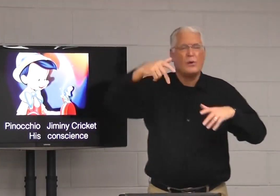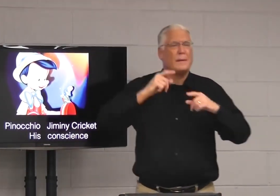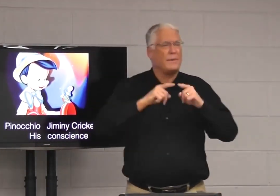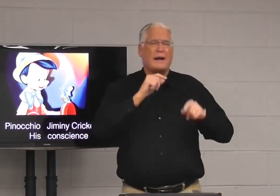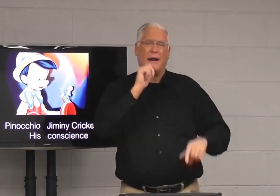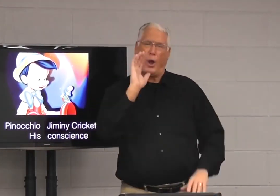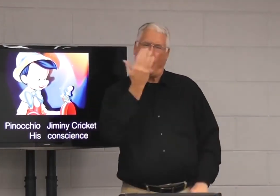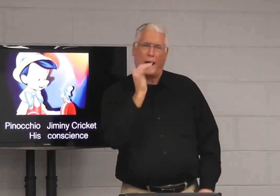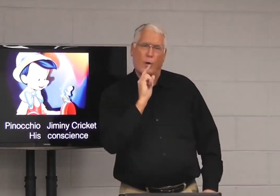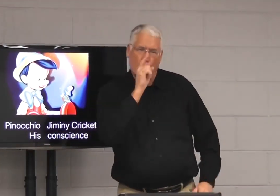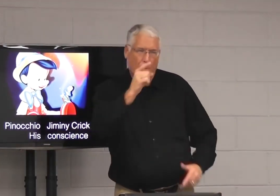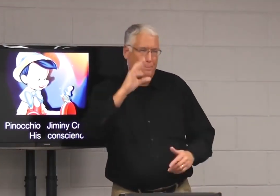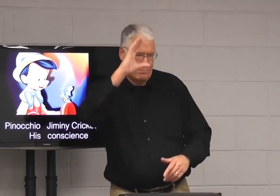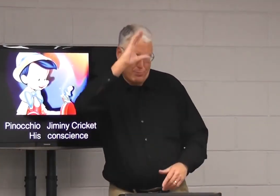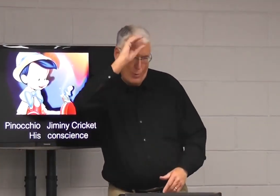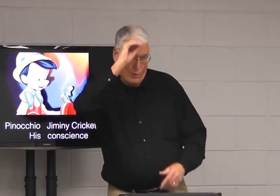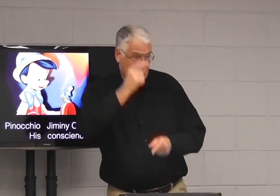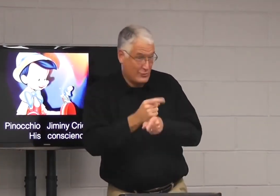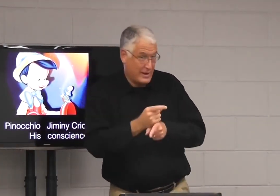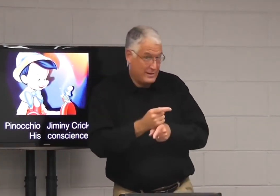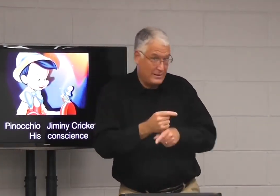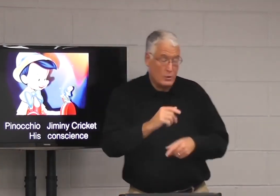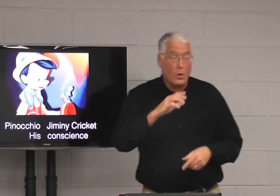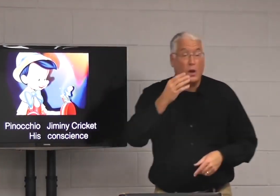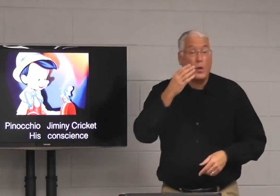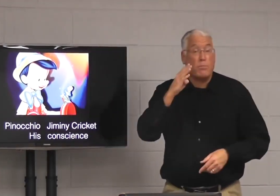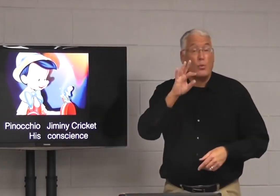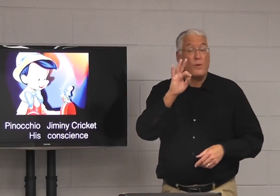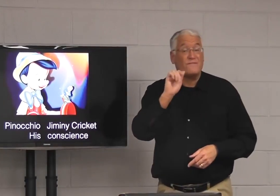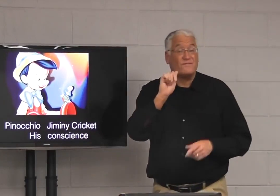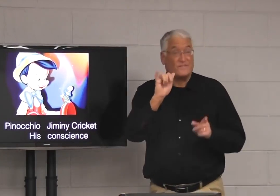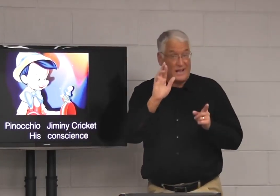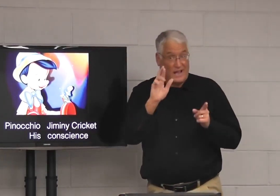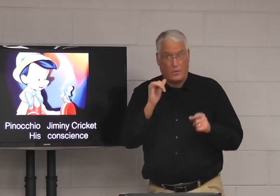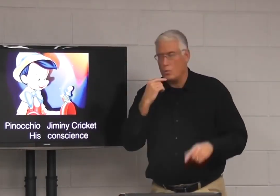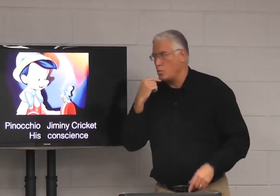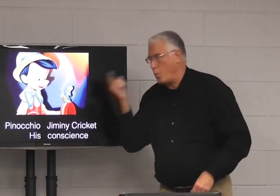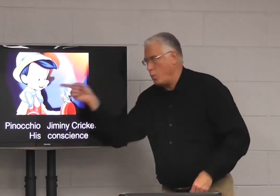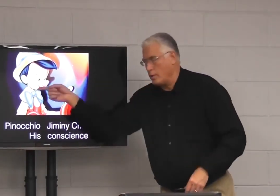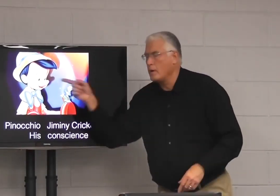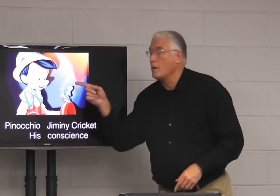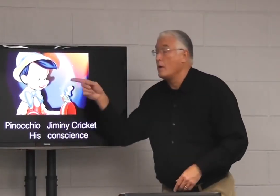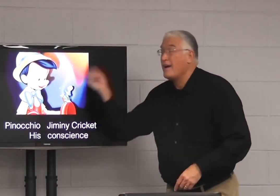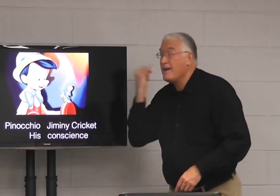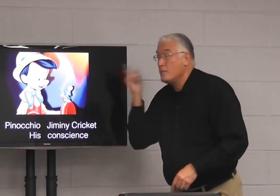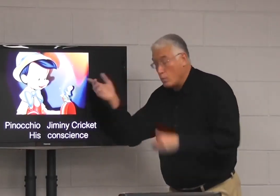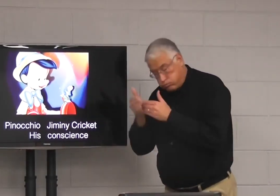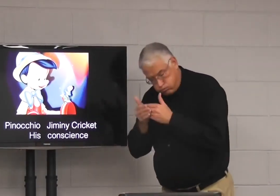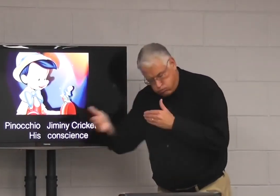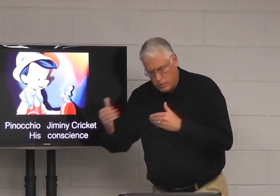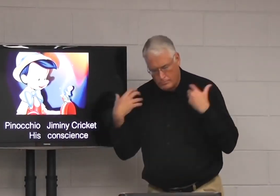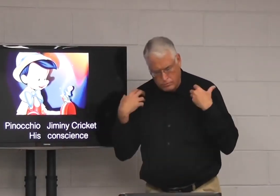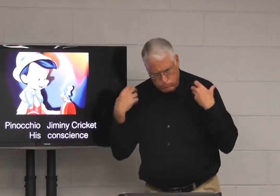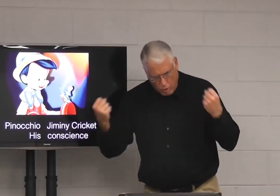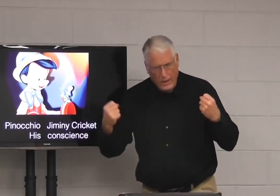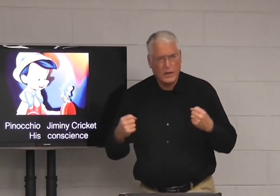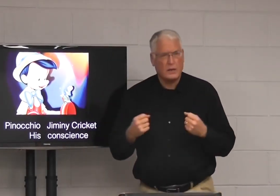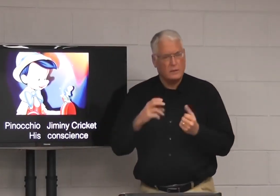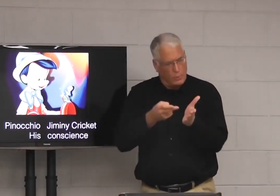He wasn't on the strings, but he didn't look like necessarily a real boy. But the fairy told him, if you